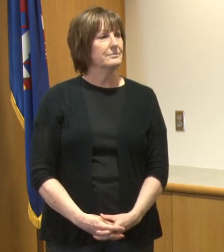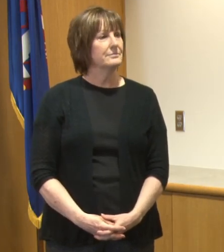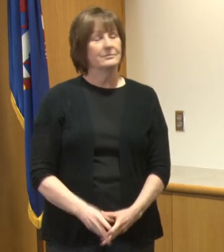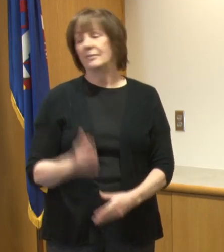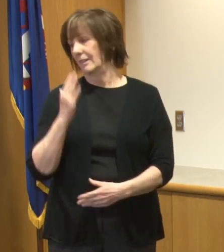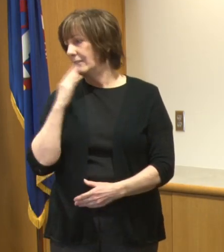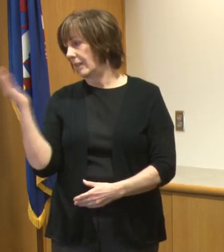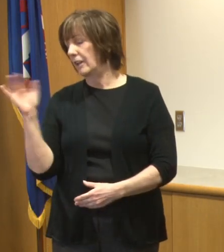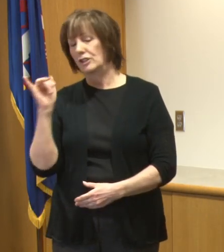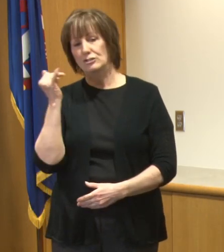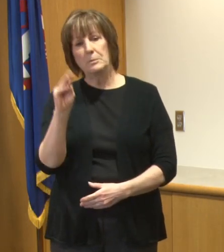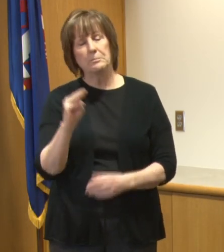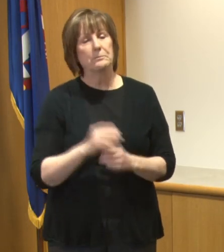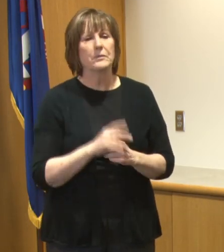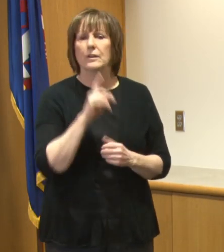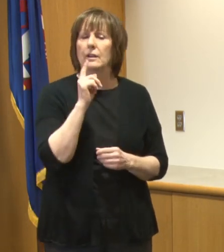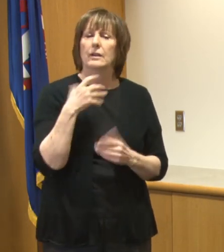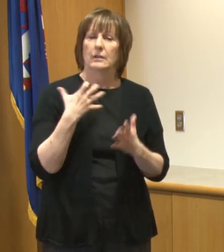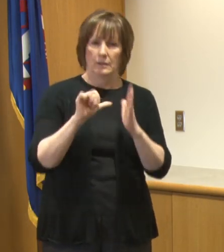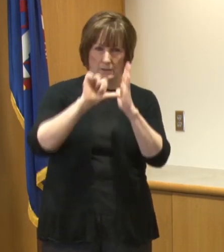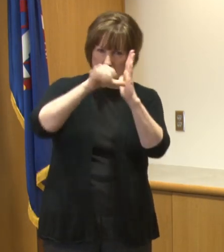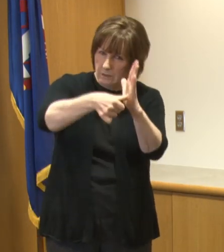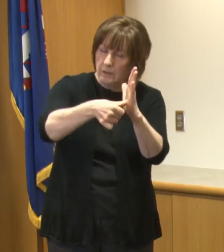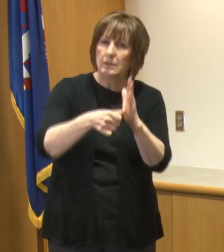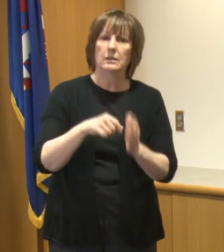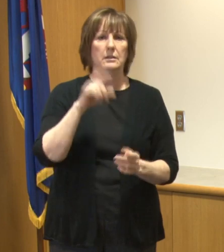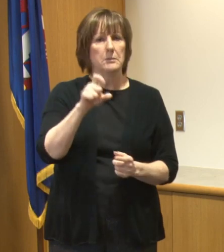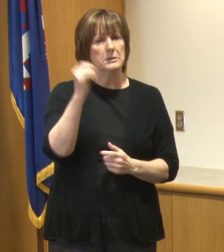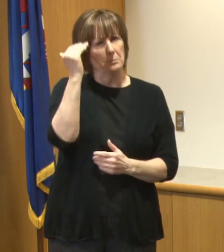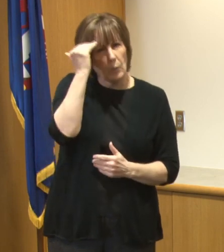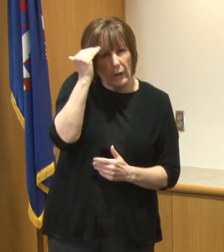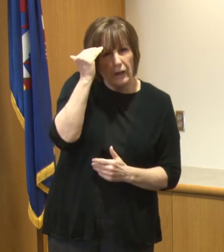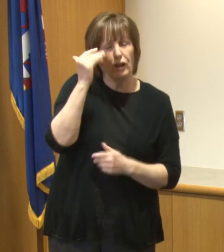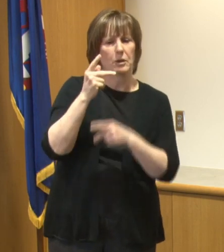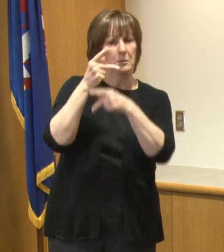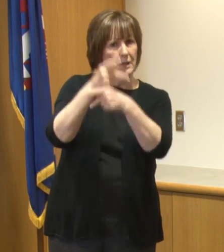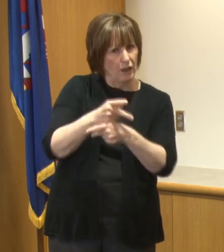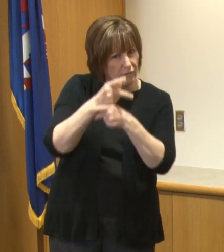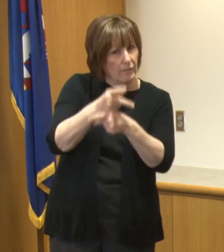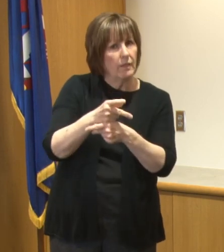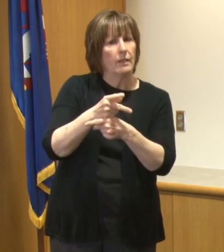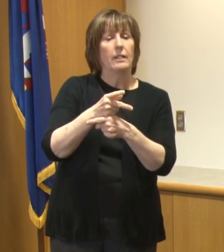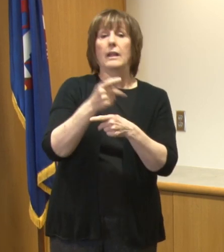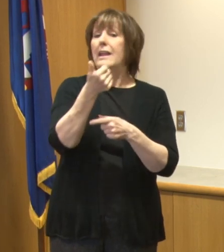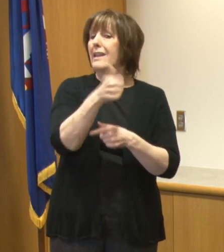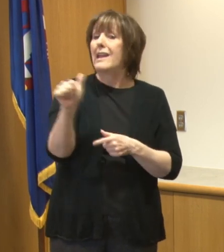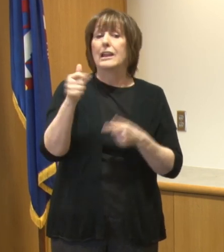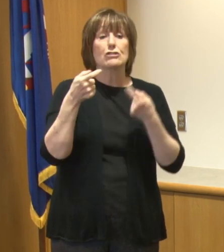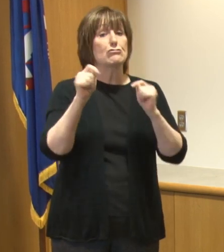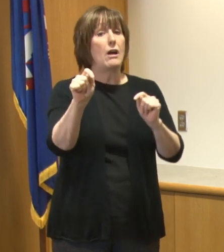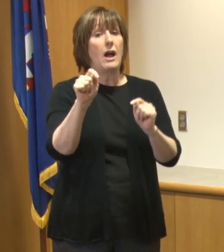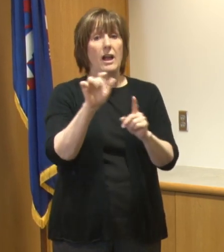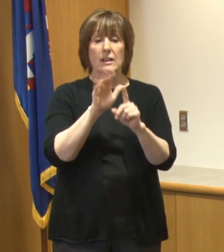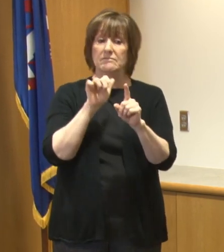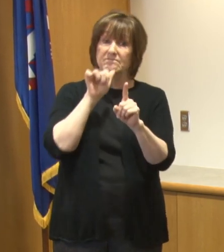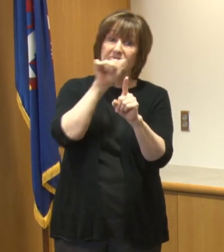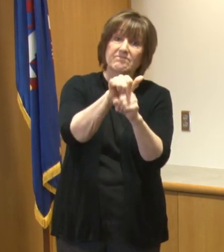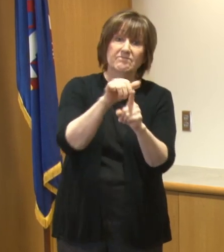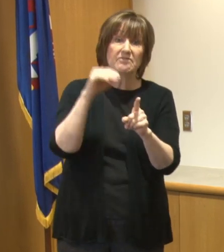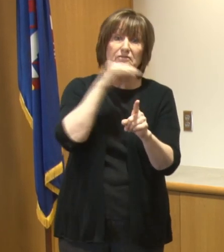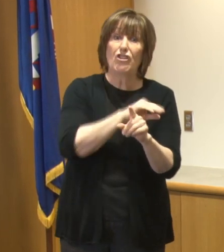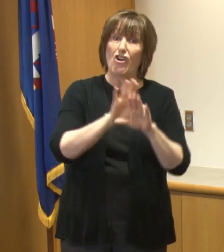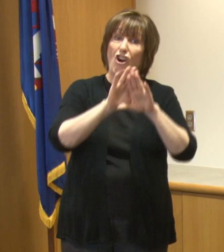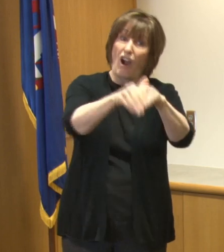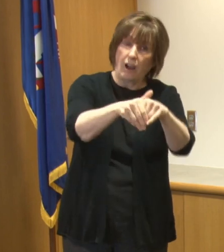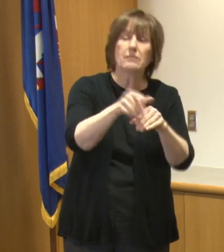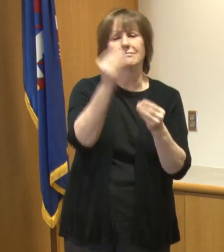Thank you for that, Jim. And I just want to reiterate that we all must be aware and be careful and report any attempted fraud to officials.